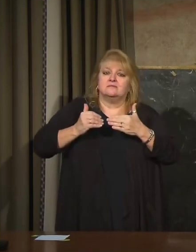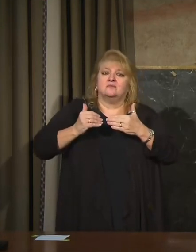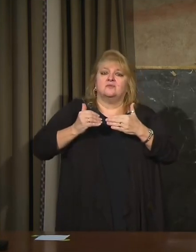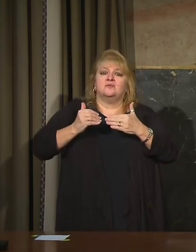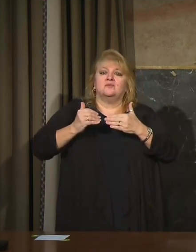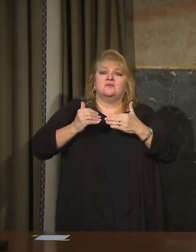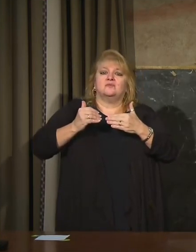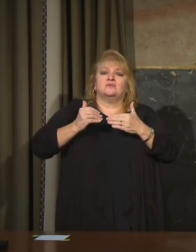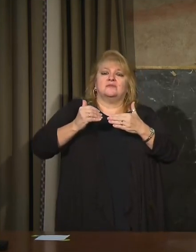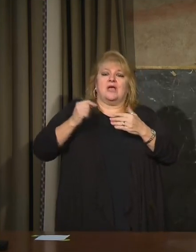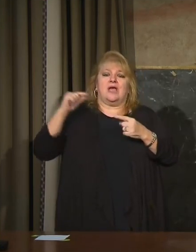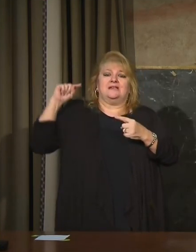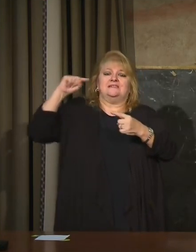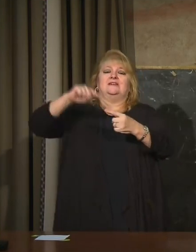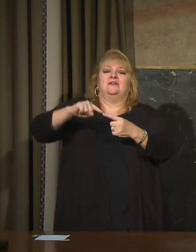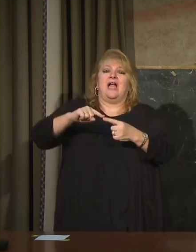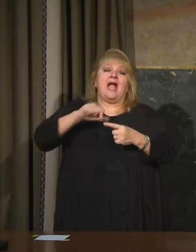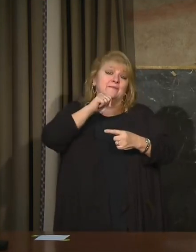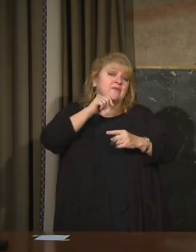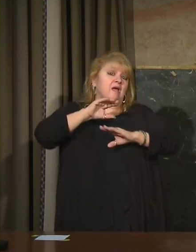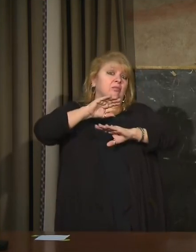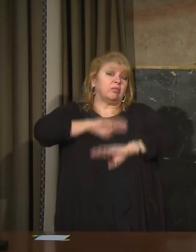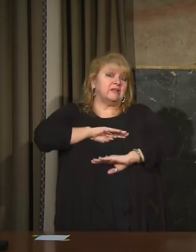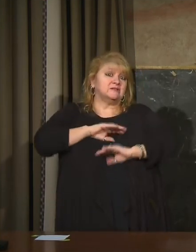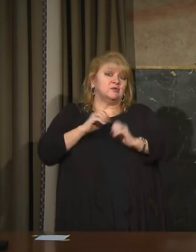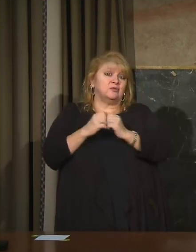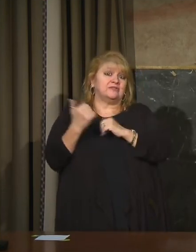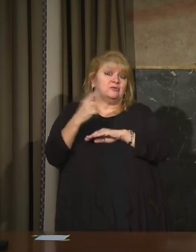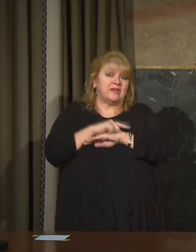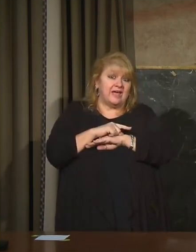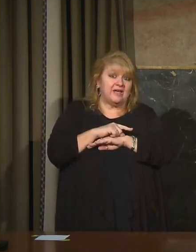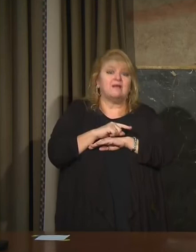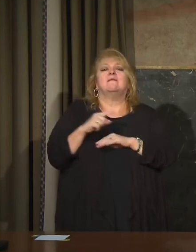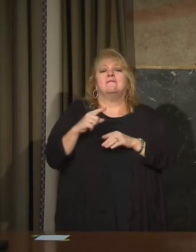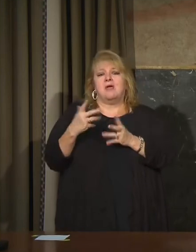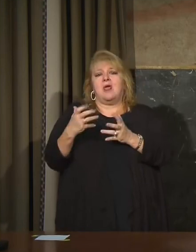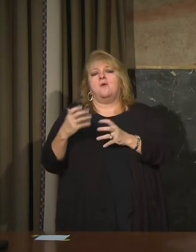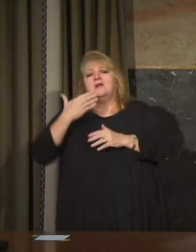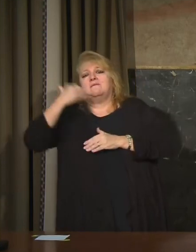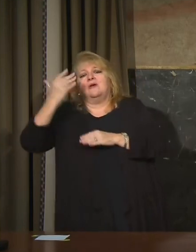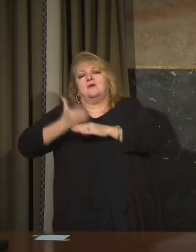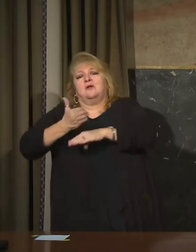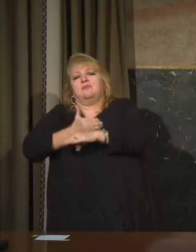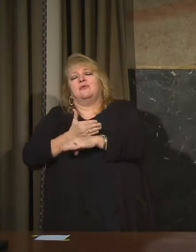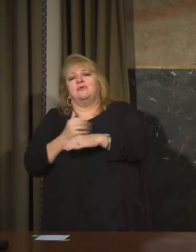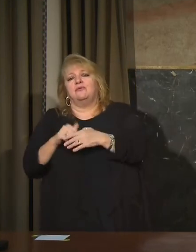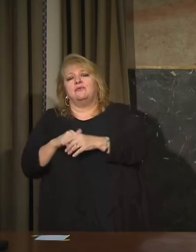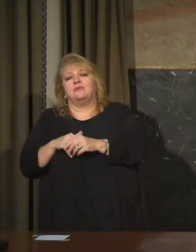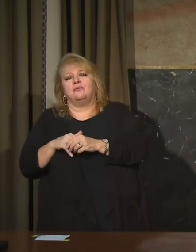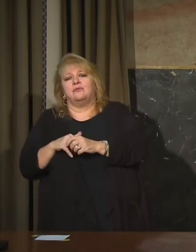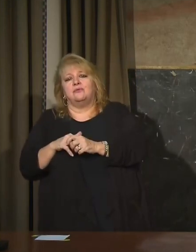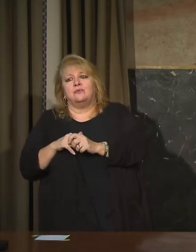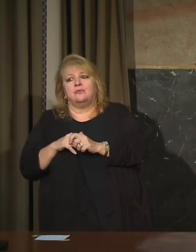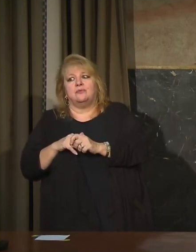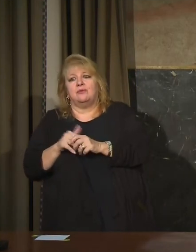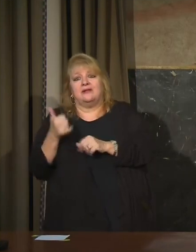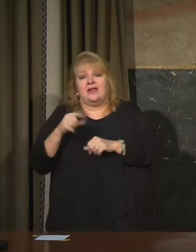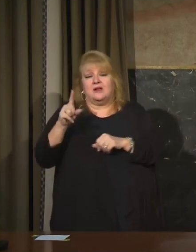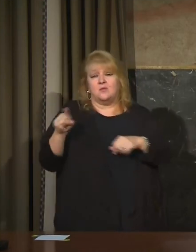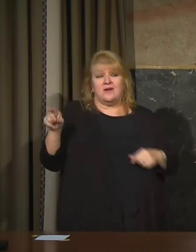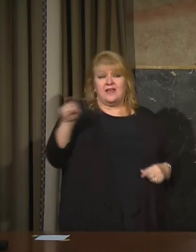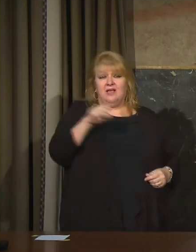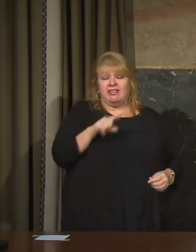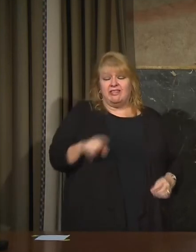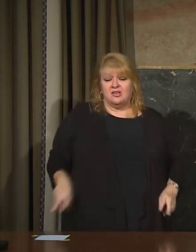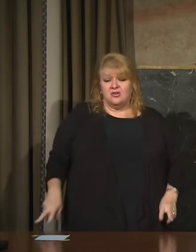at the same time when I'm saying I'm not pleased with where we are today, and that's why we're going to do better going forward. But there is not anybody out there